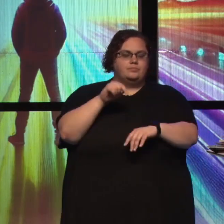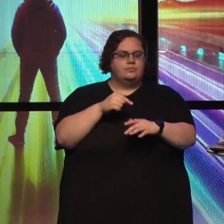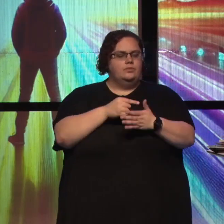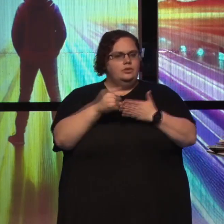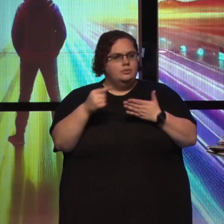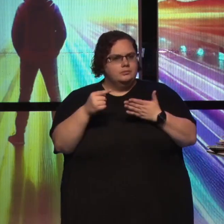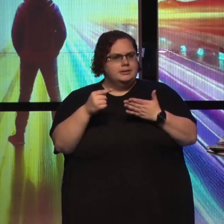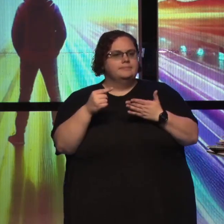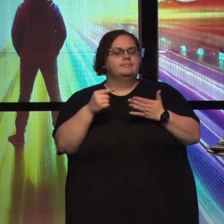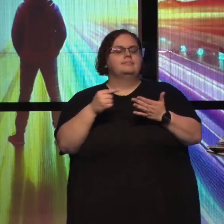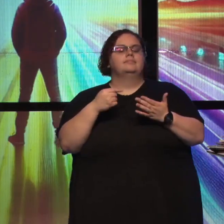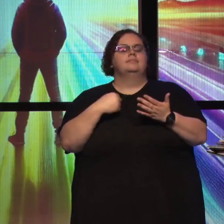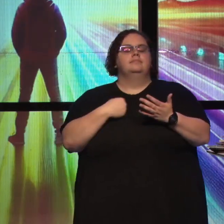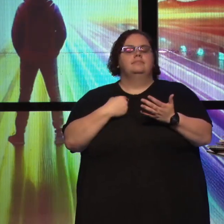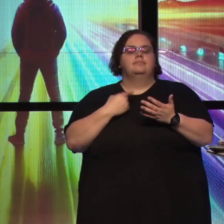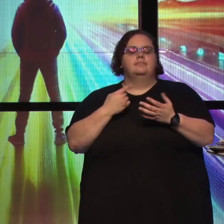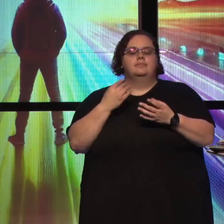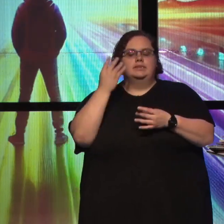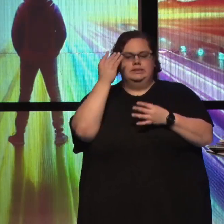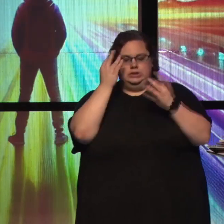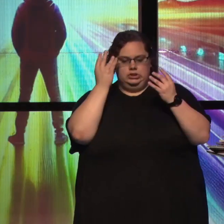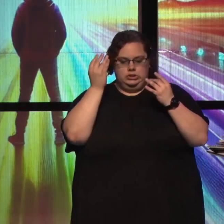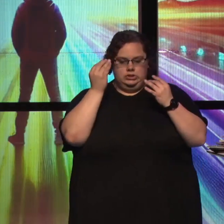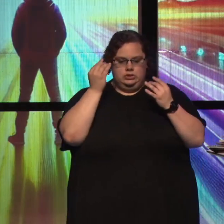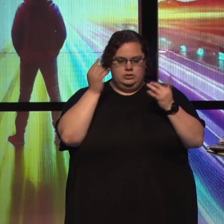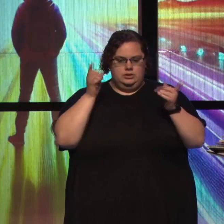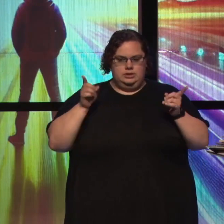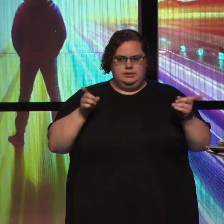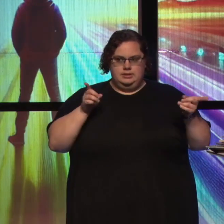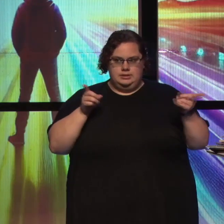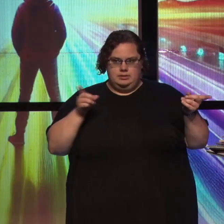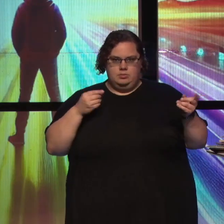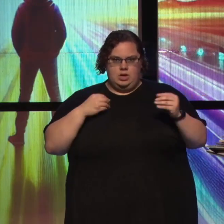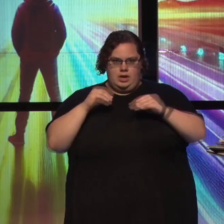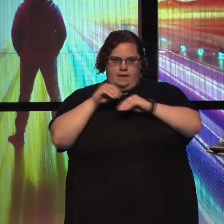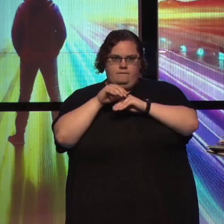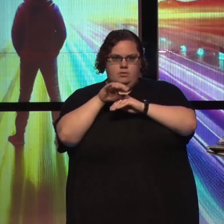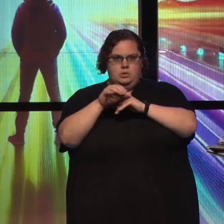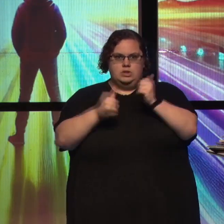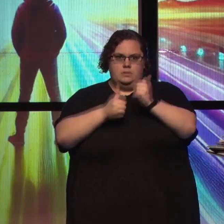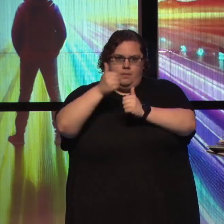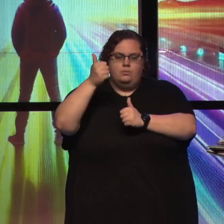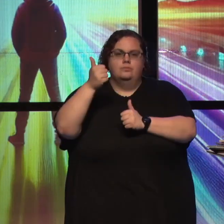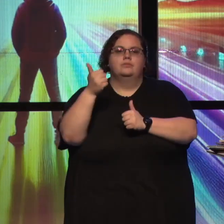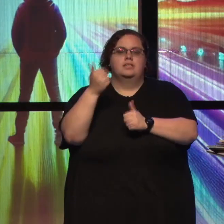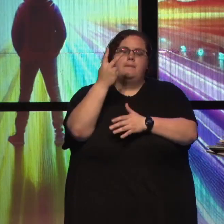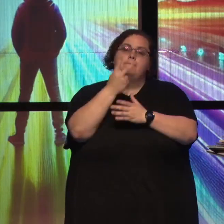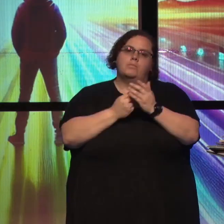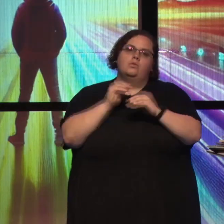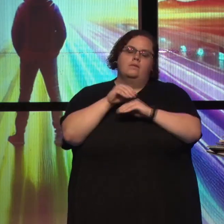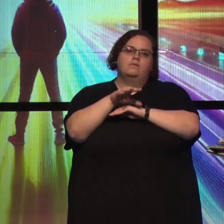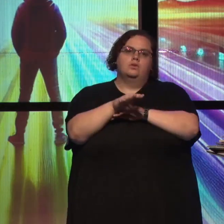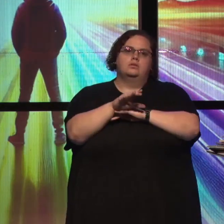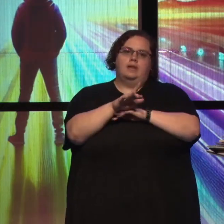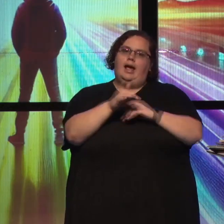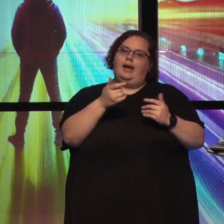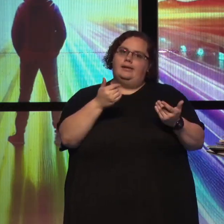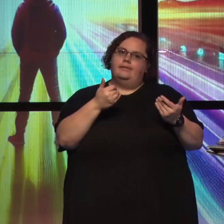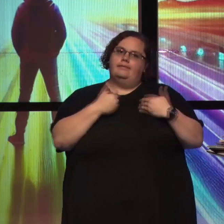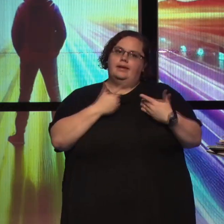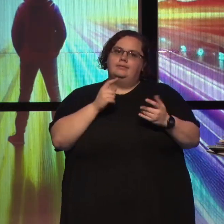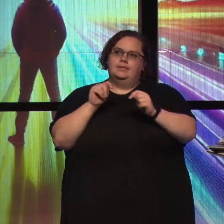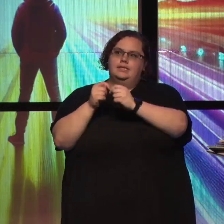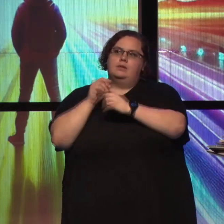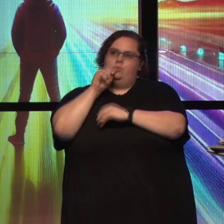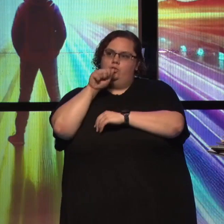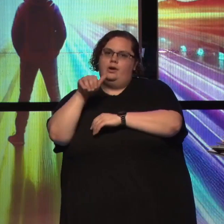some time considering which team has the greater influence in your life. They both influence us, okay? Oh, I had some Team Dragon moments this week. I'm not going to